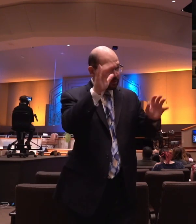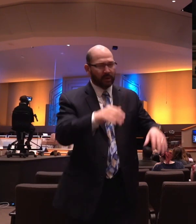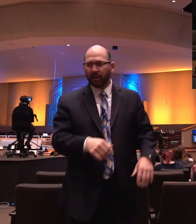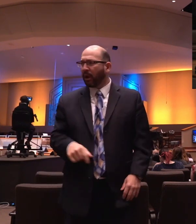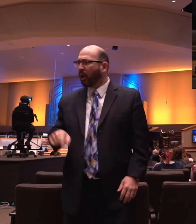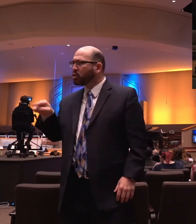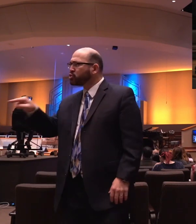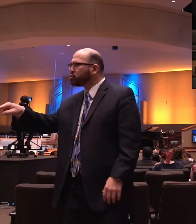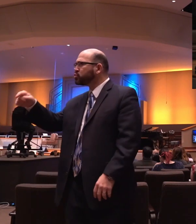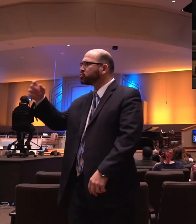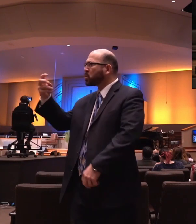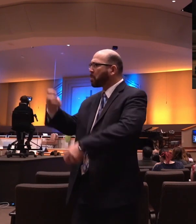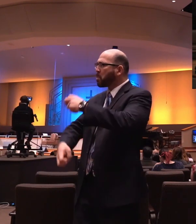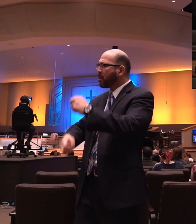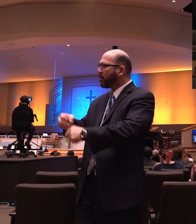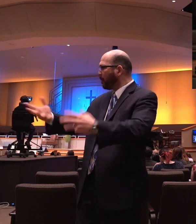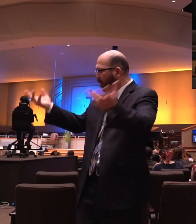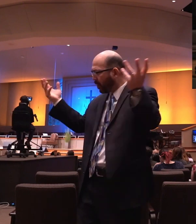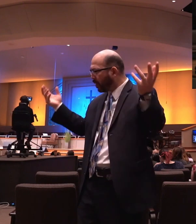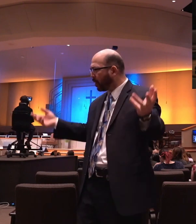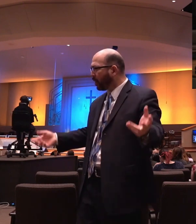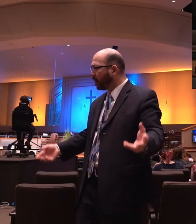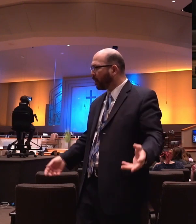You're the one that caused all this problem.